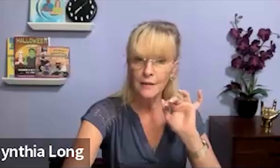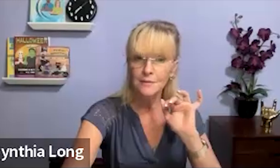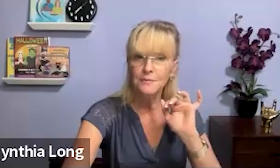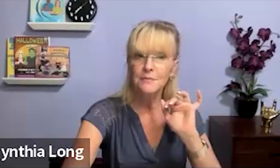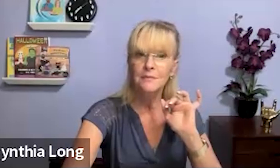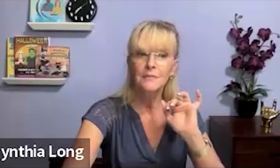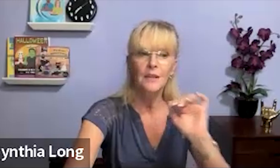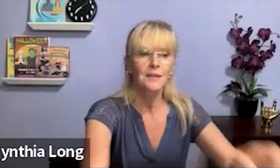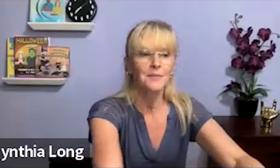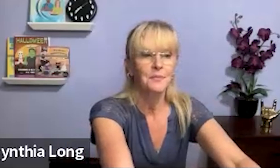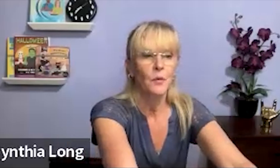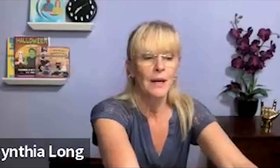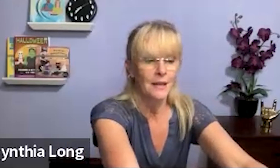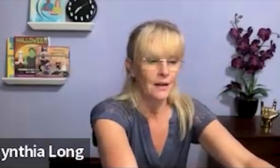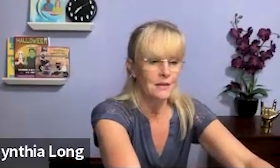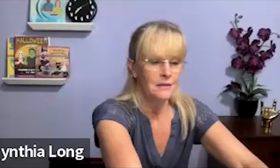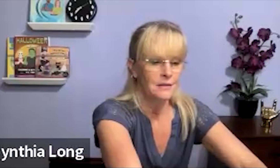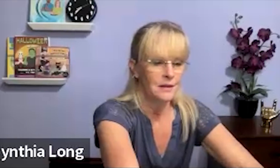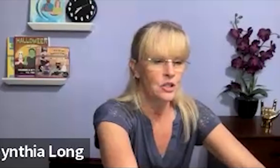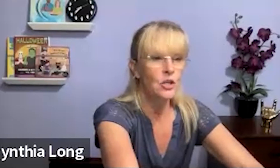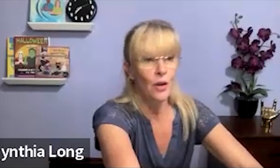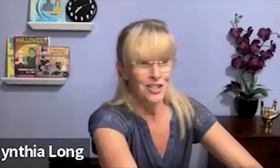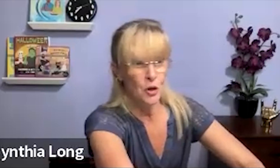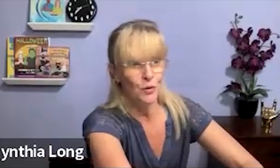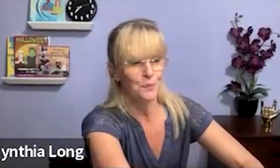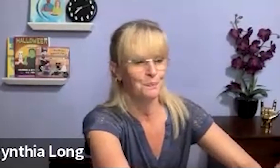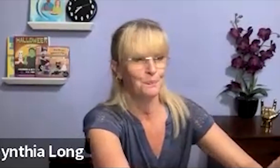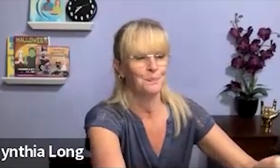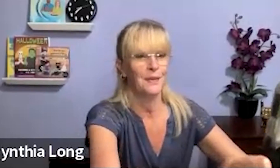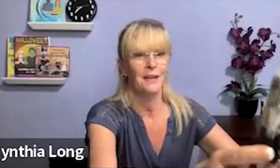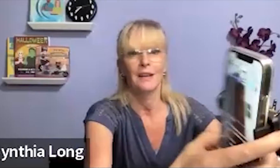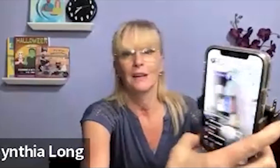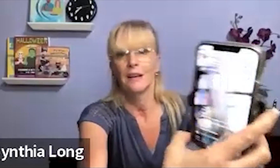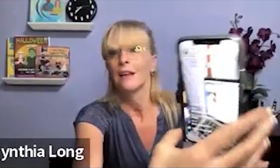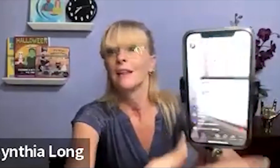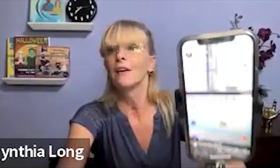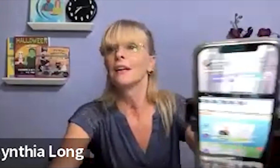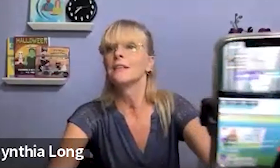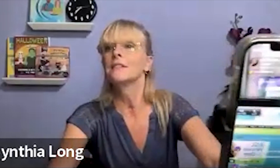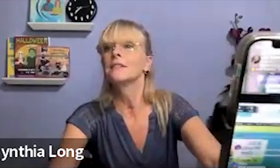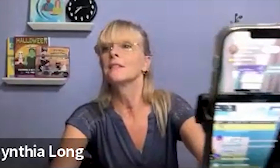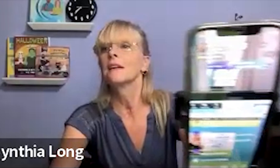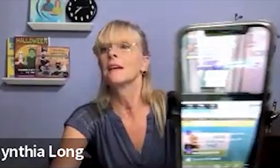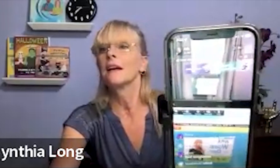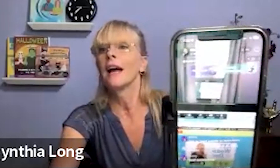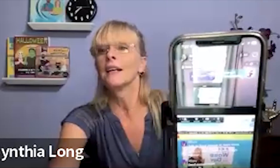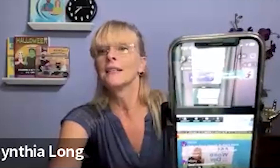down, right there, I'll show you. There is